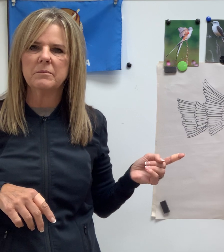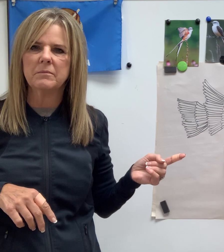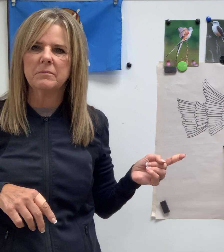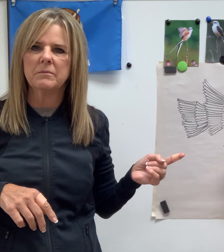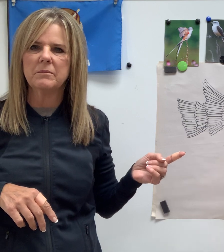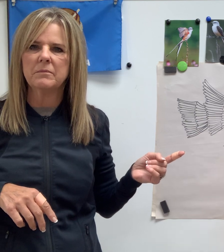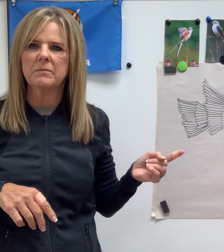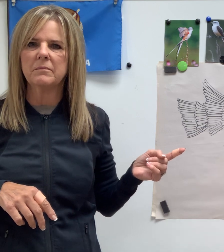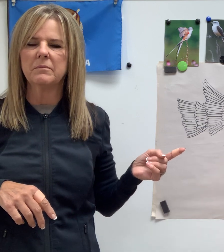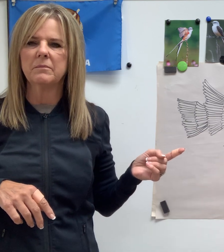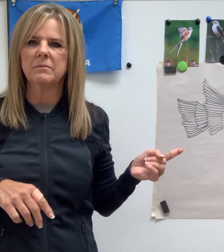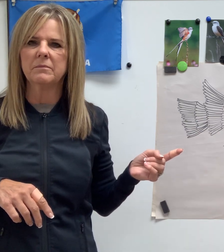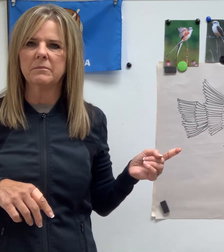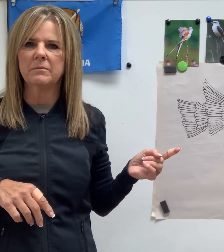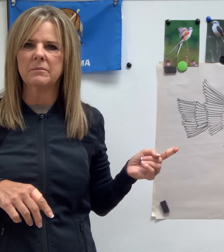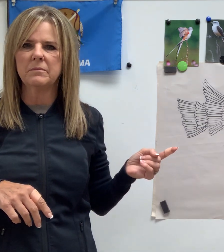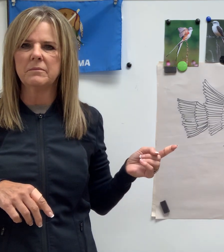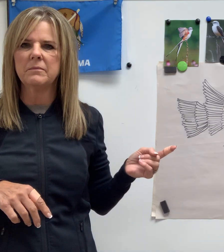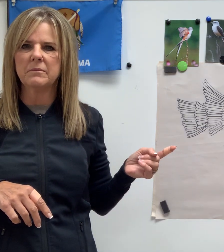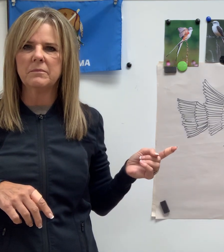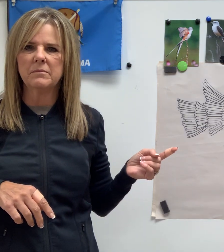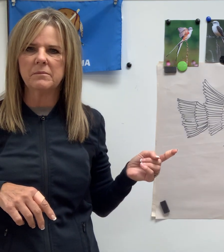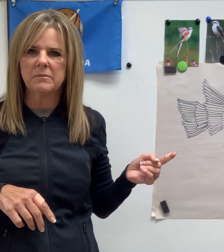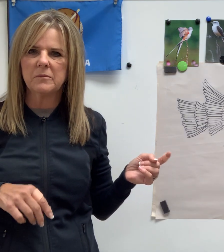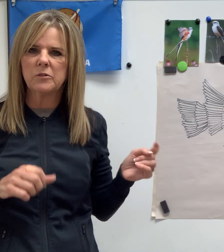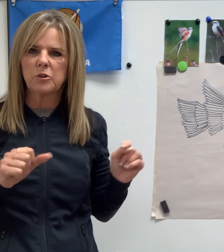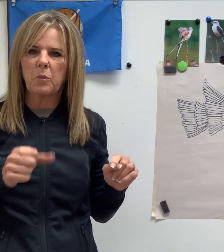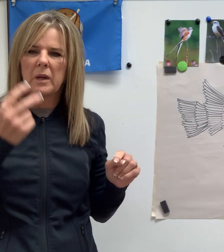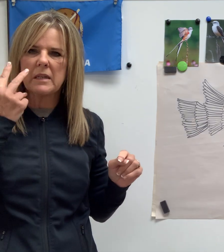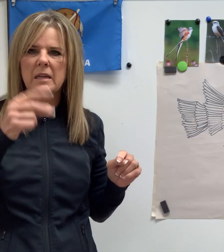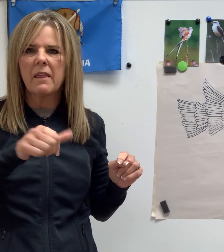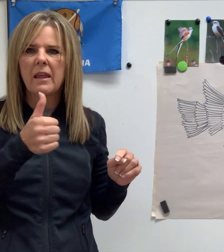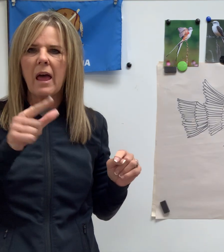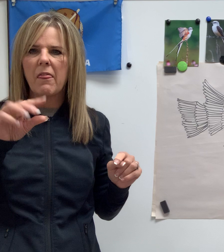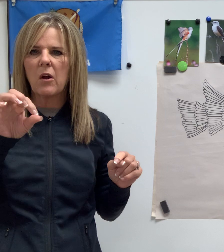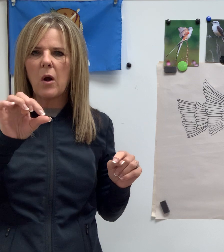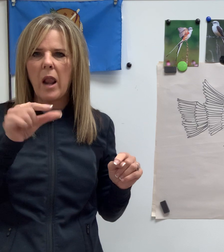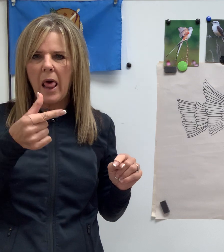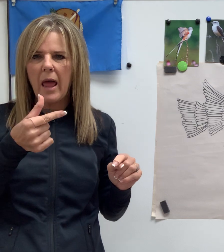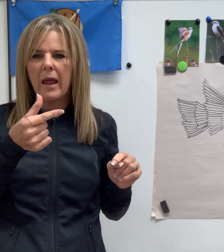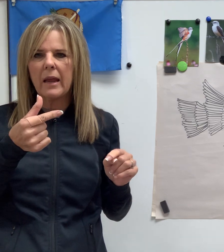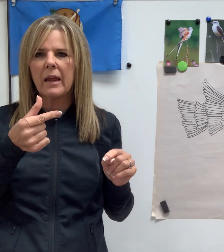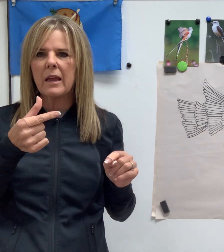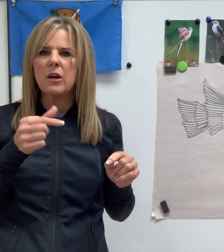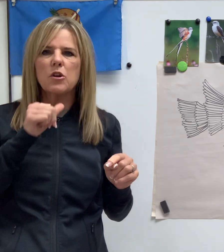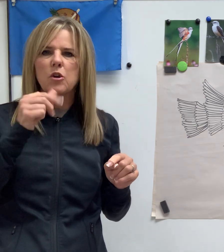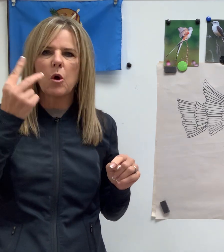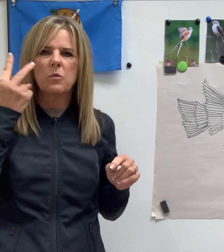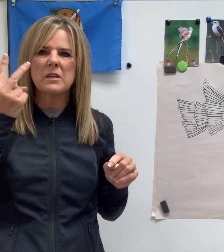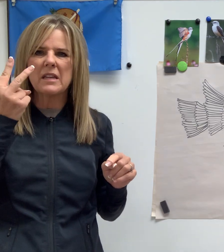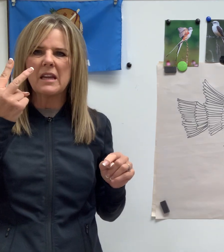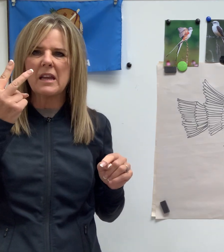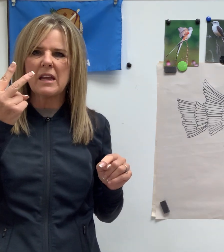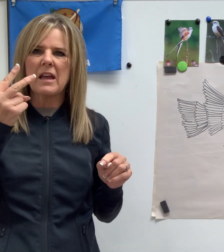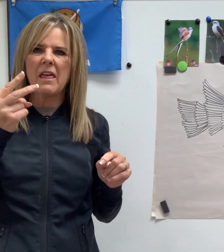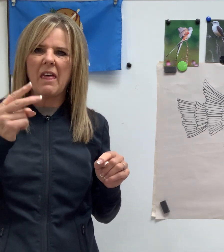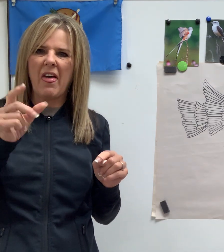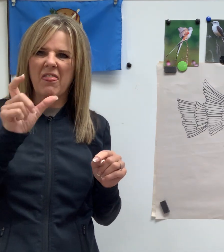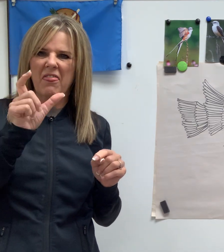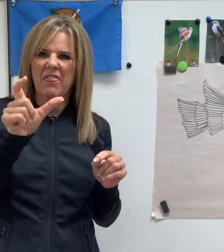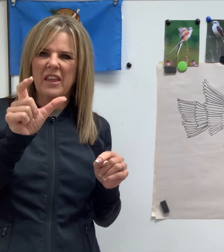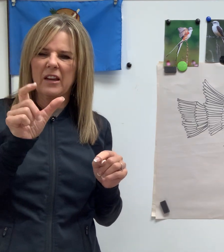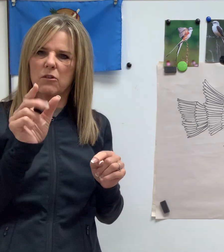bit more so that we can see the other leg poking out the other side. You don't see that top thicker U